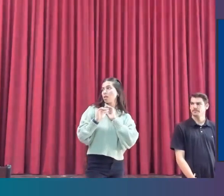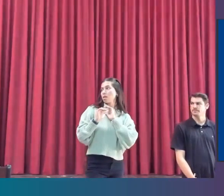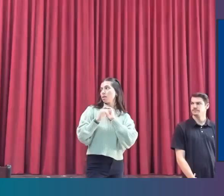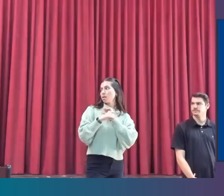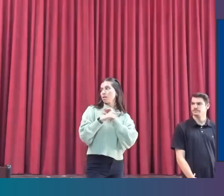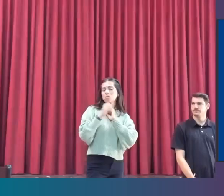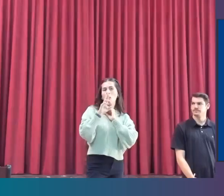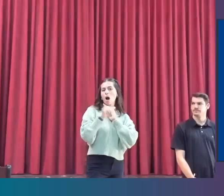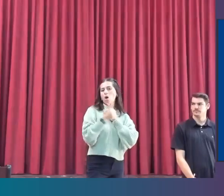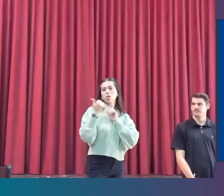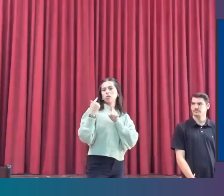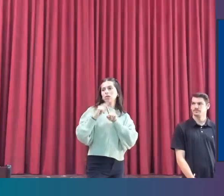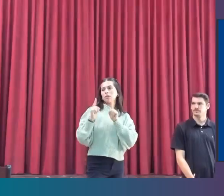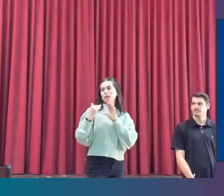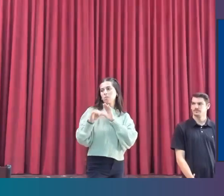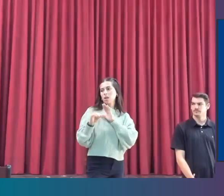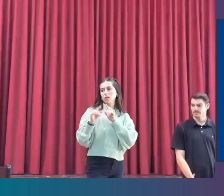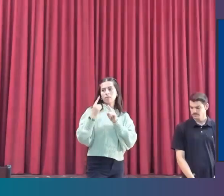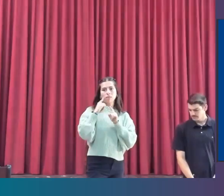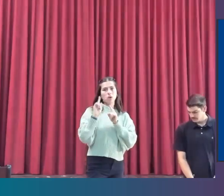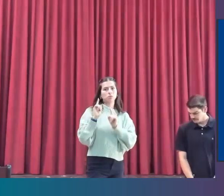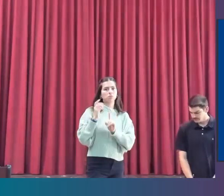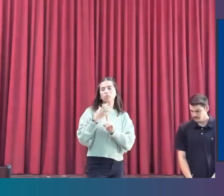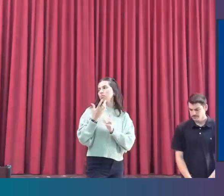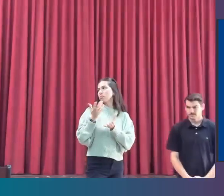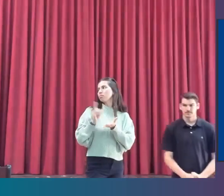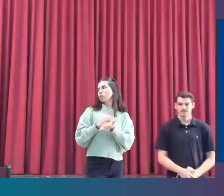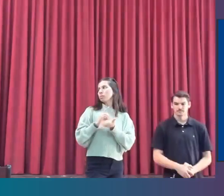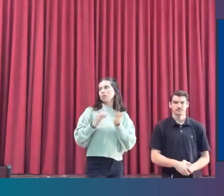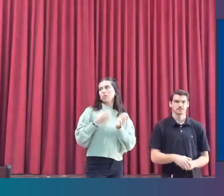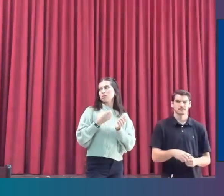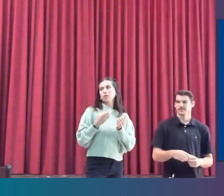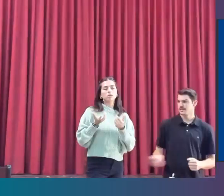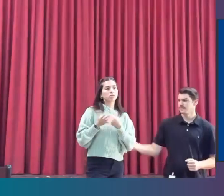email? So it's either way. You can come in